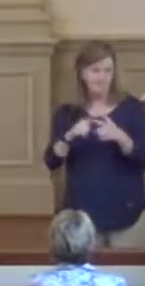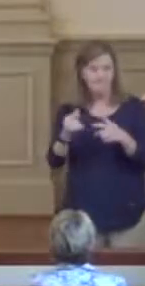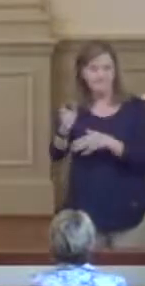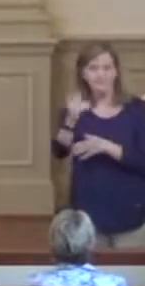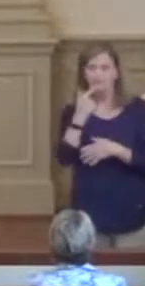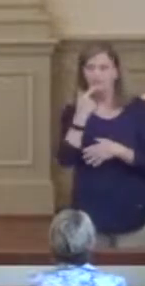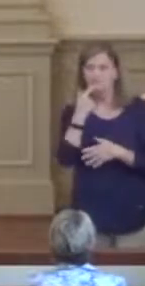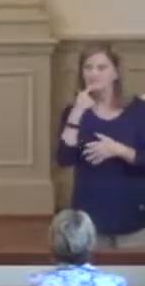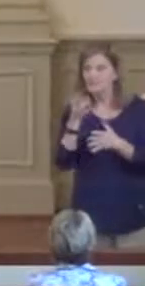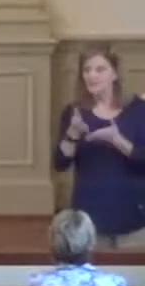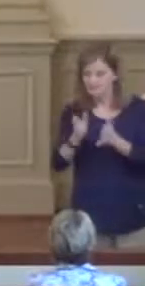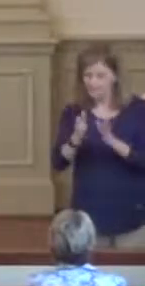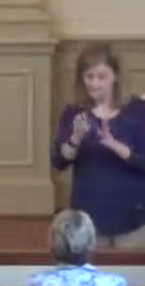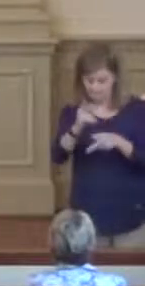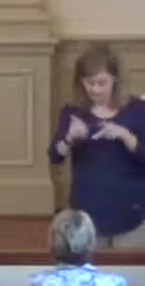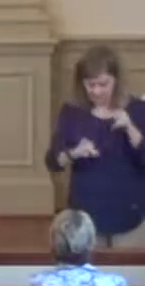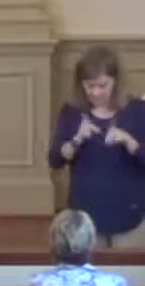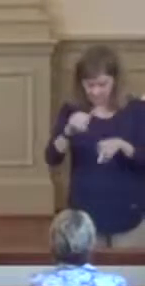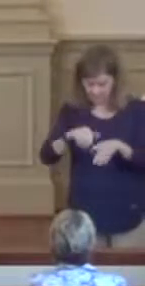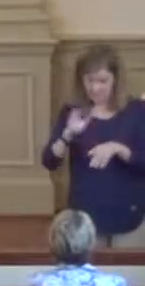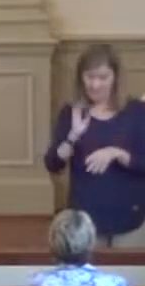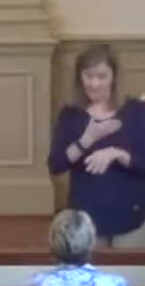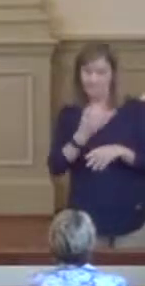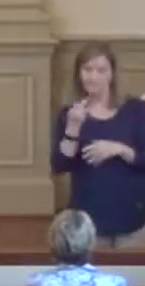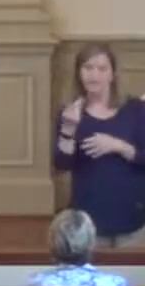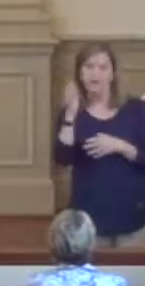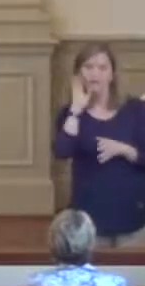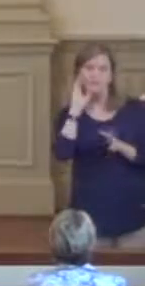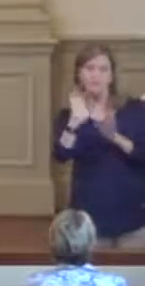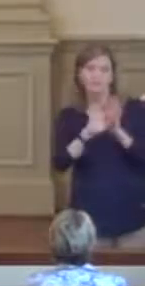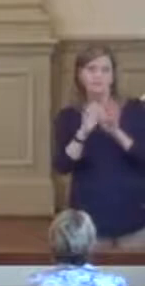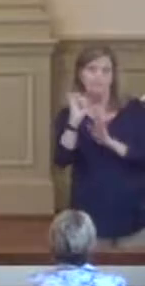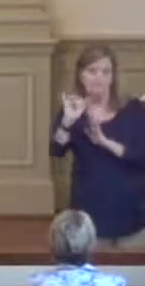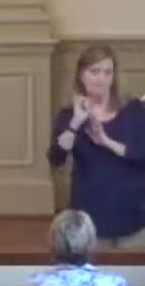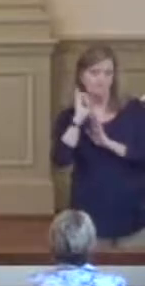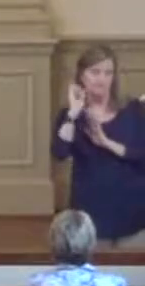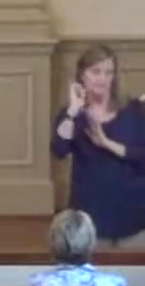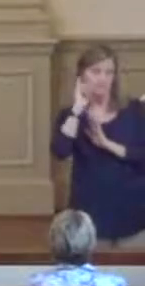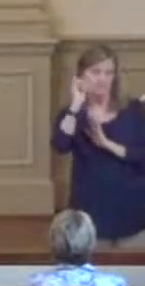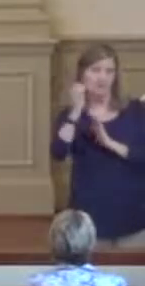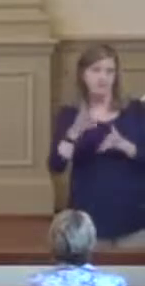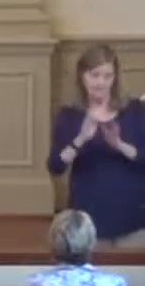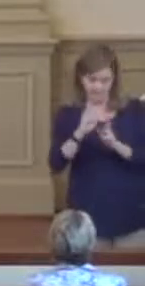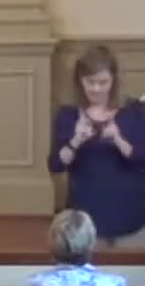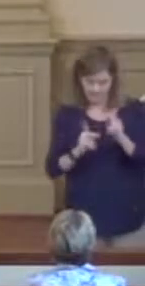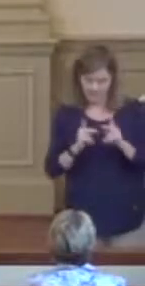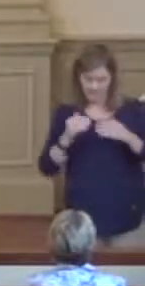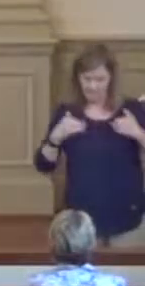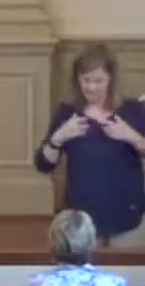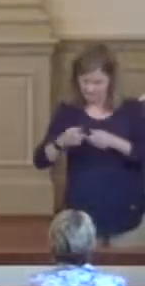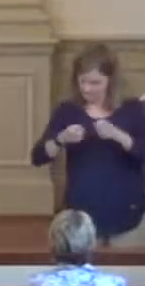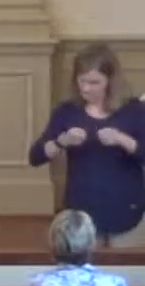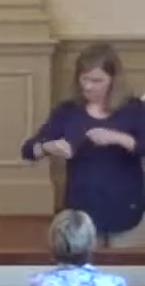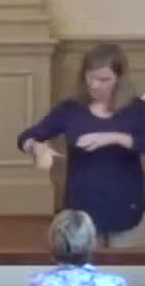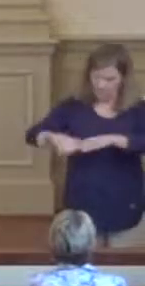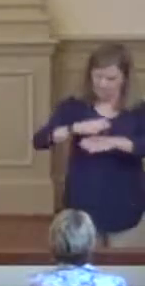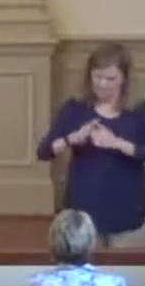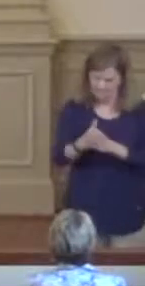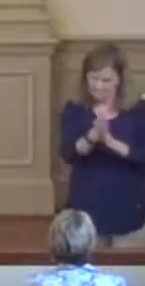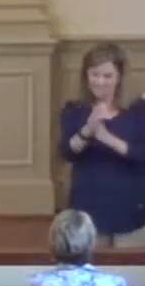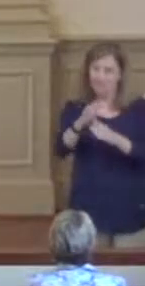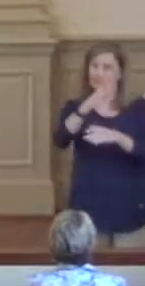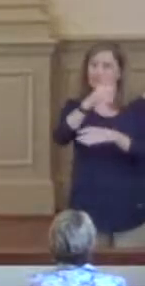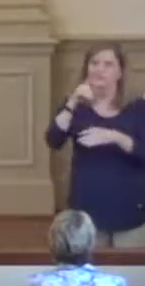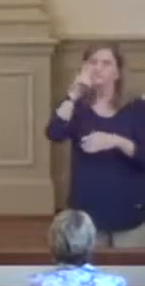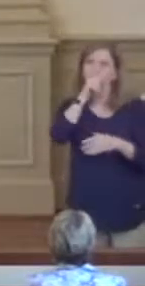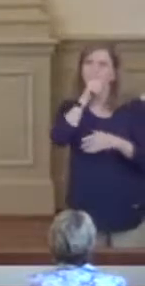God said, "Let us make humankind in our image, according to our likeness, and let them have dominion over the fish of the sea, and over the